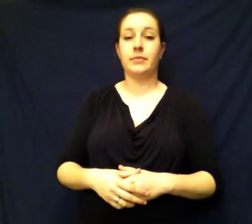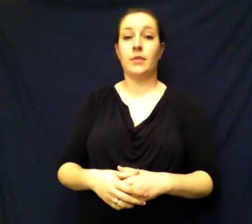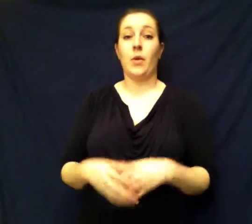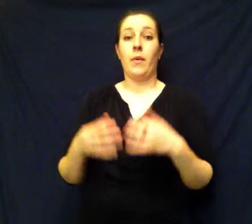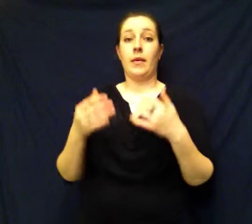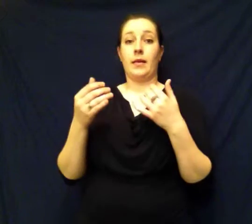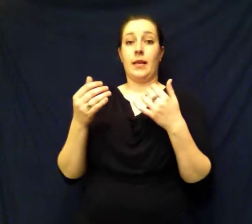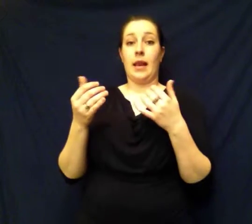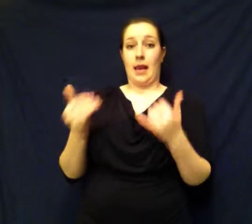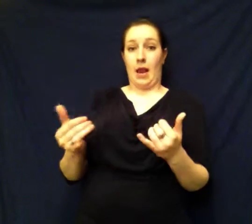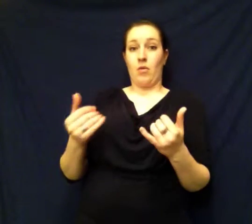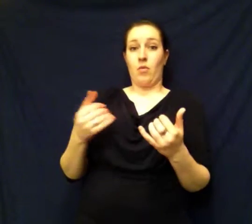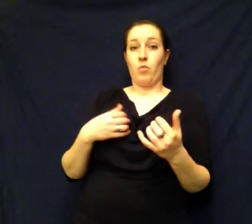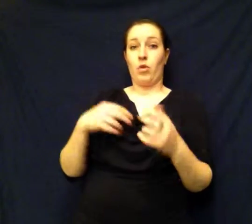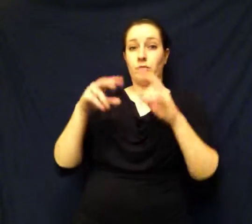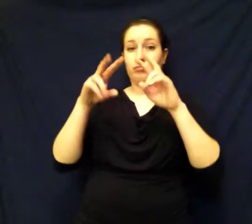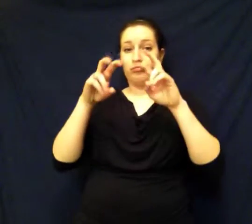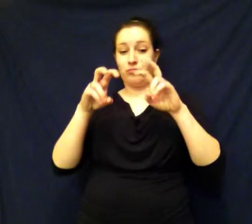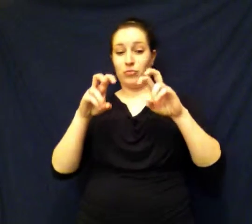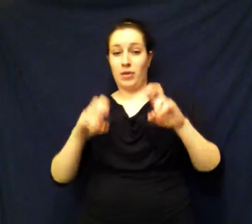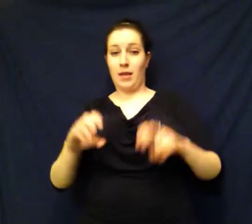the wall to see if we can see the entry of the tunnel.